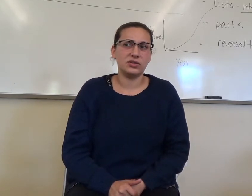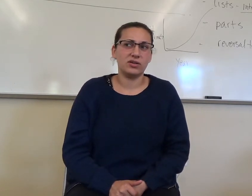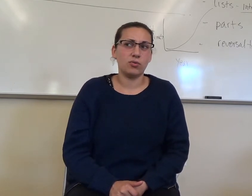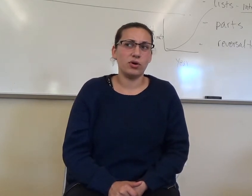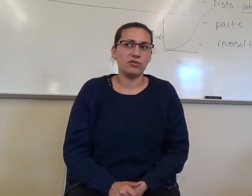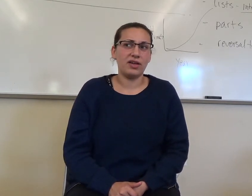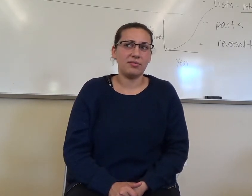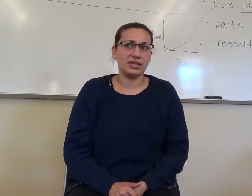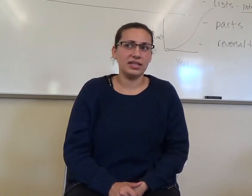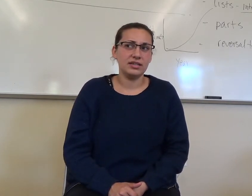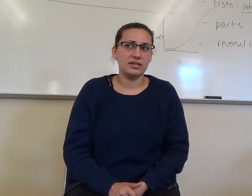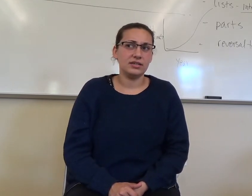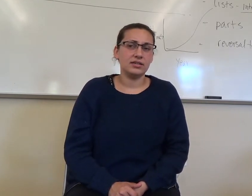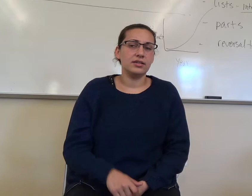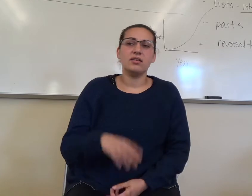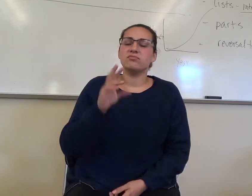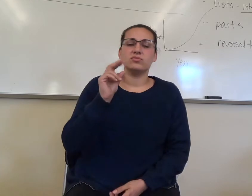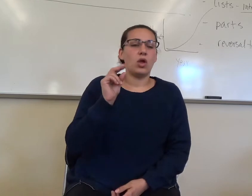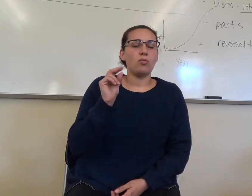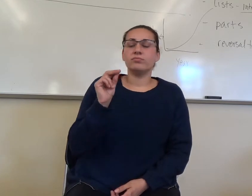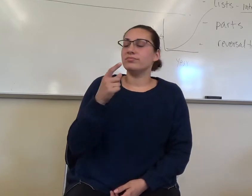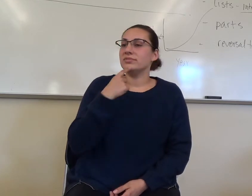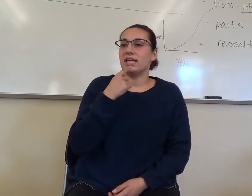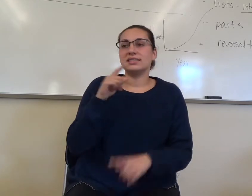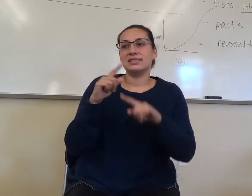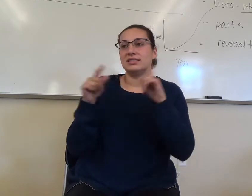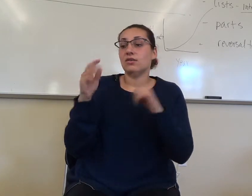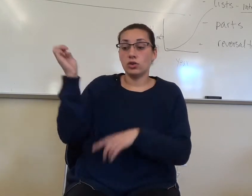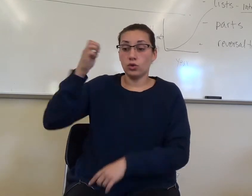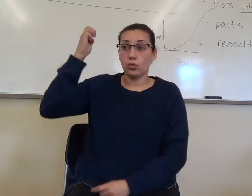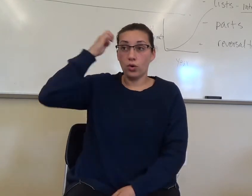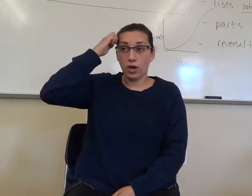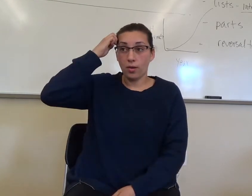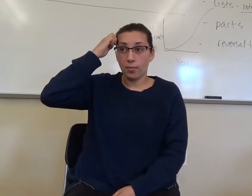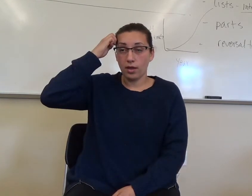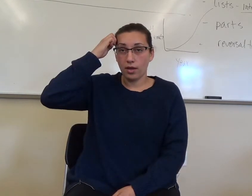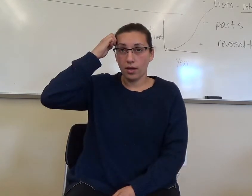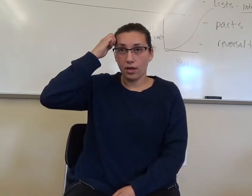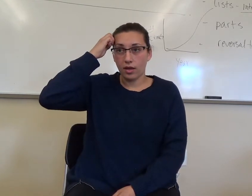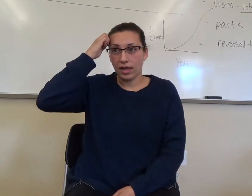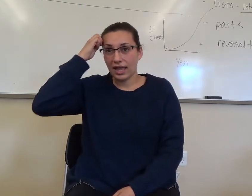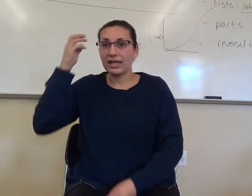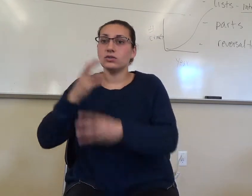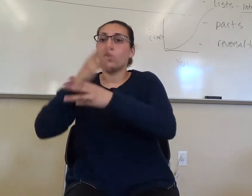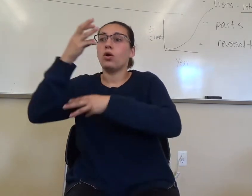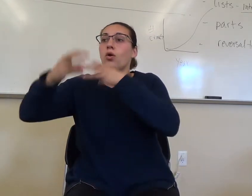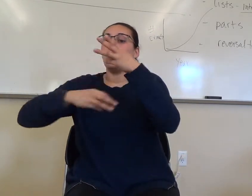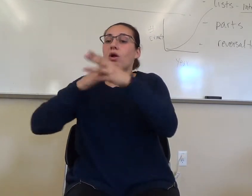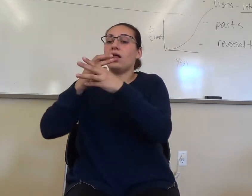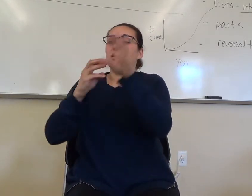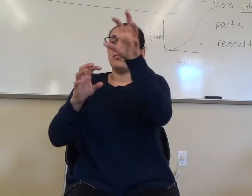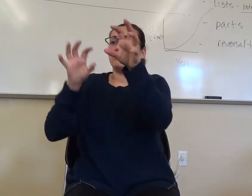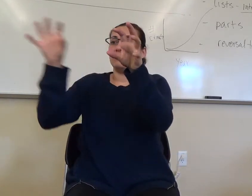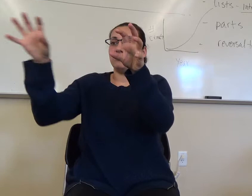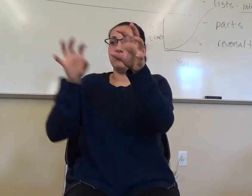a No, royal different family. countries. No, Europe is a continent. It's, the countries are all different.